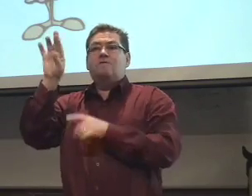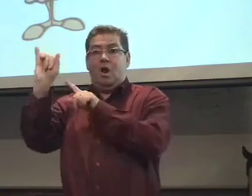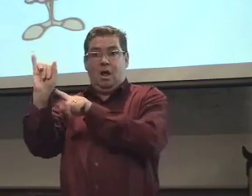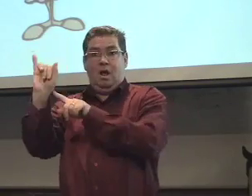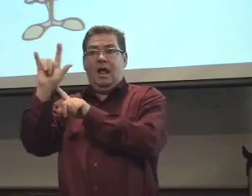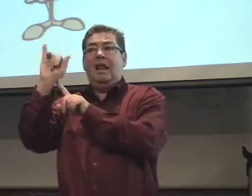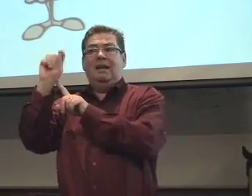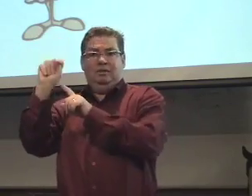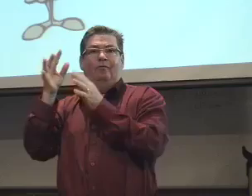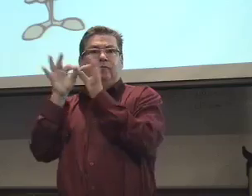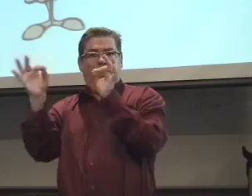list.